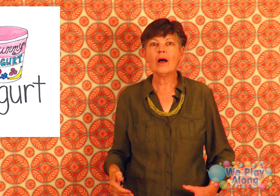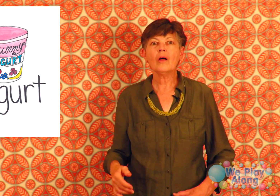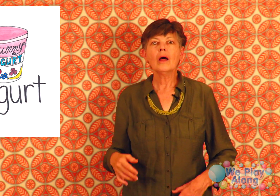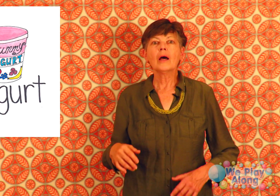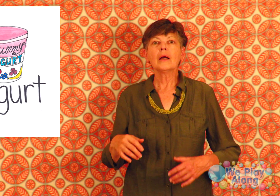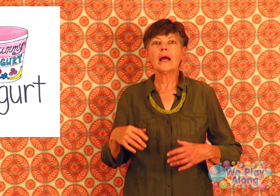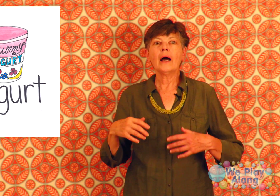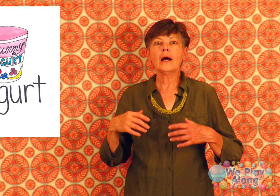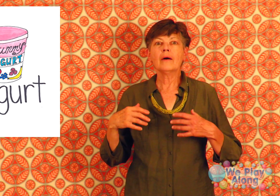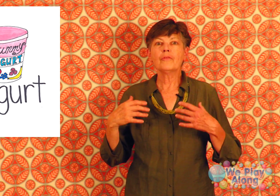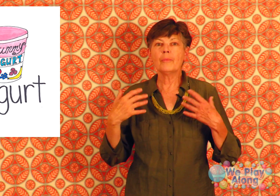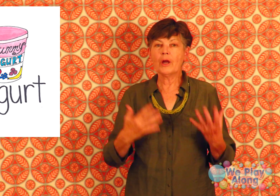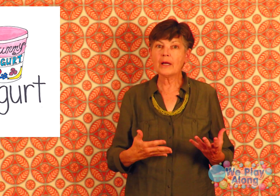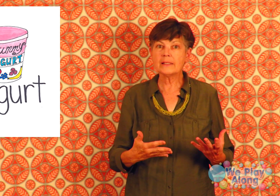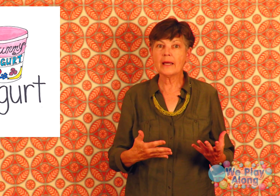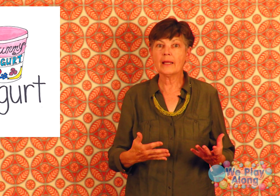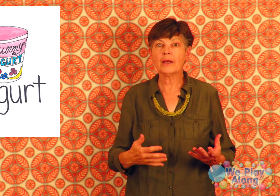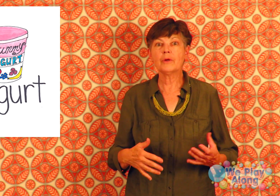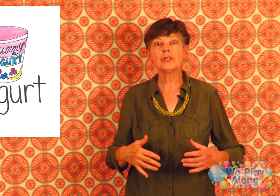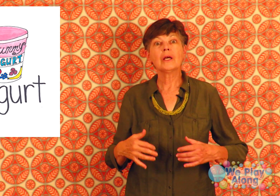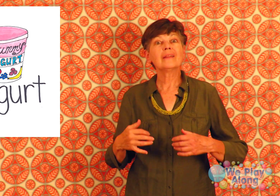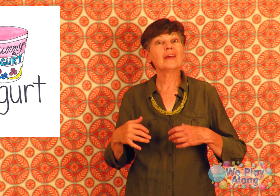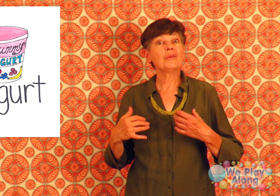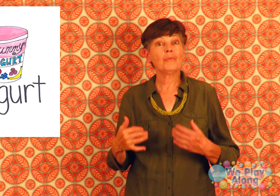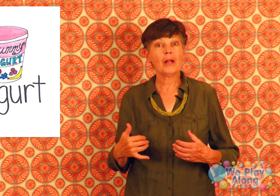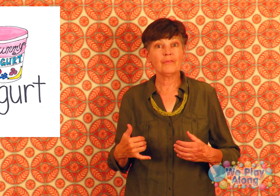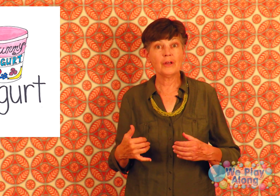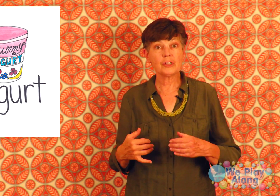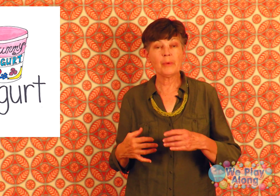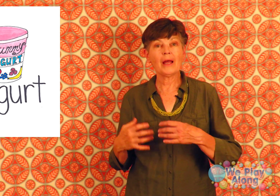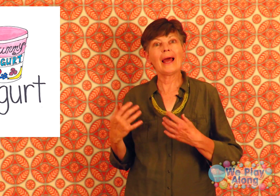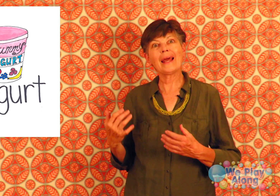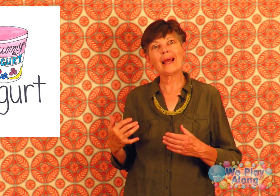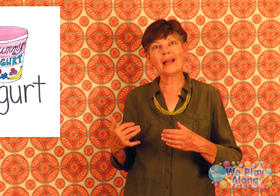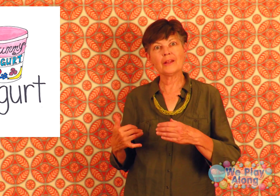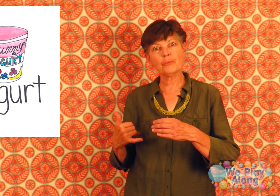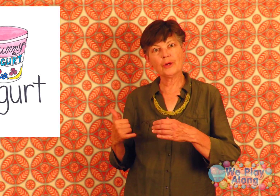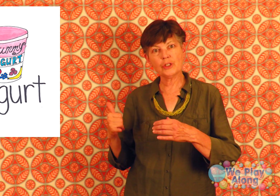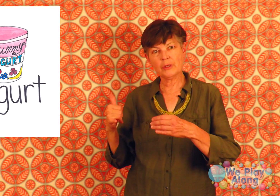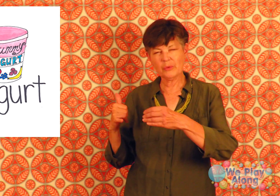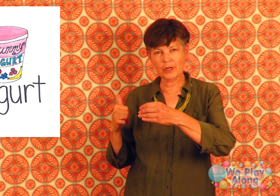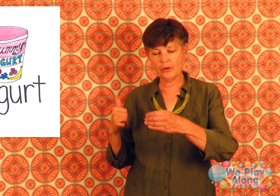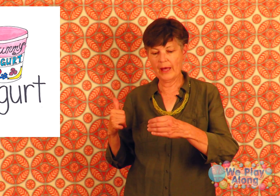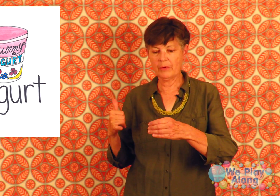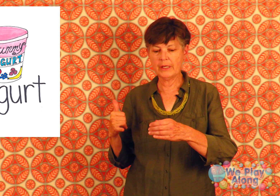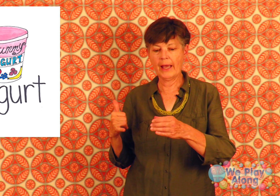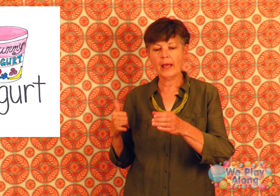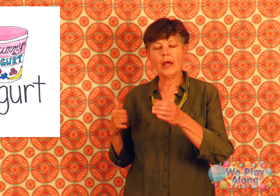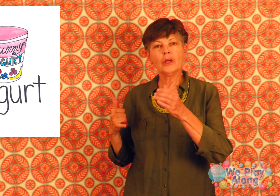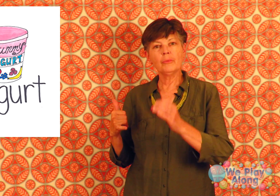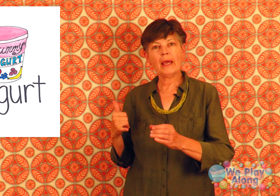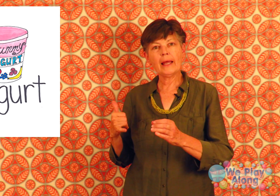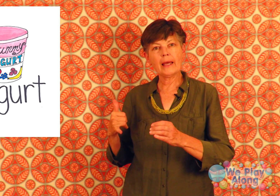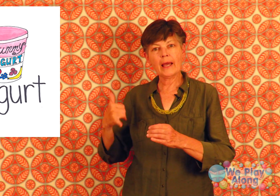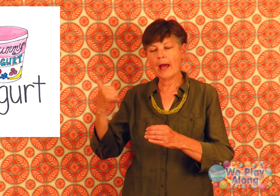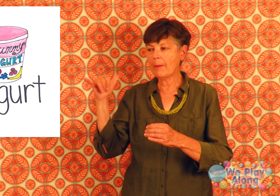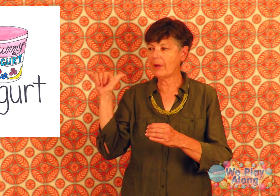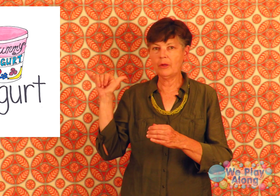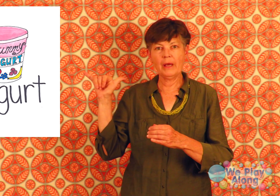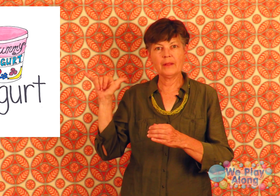ASL, for American Sign Language, they would probably finger spell it. I like kind of like the British one, so we're going to do that one today. You make like a cup and you make the